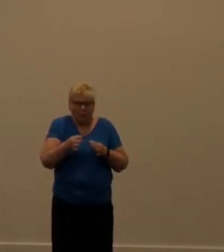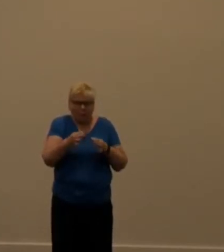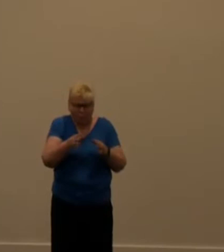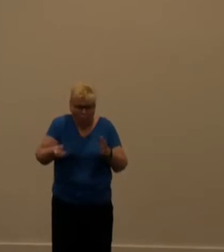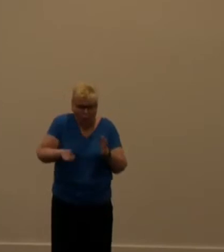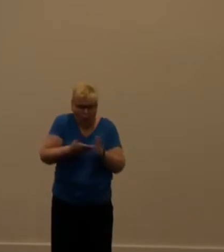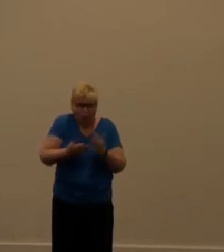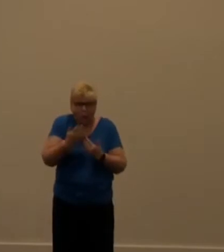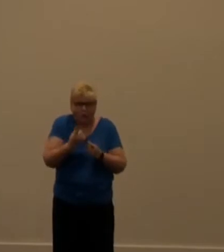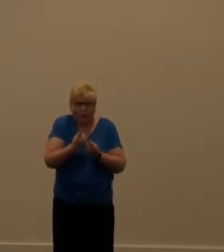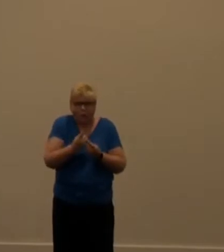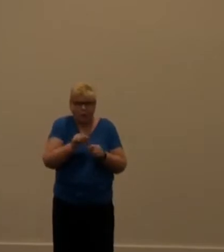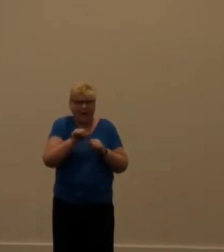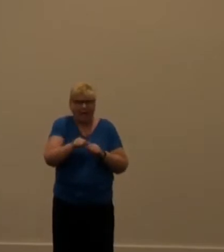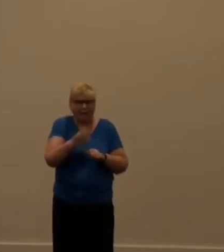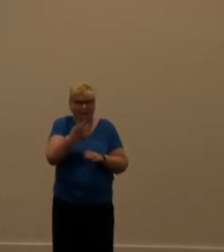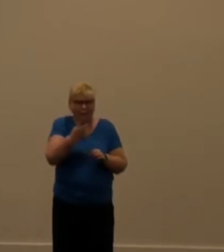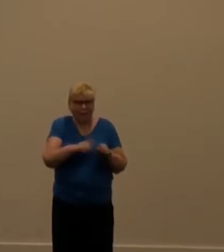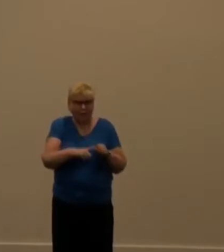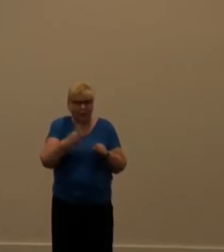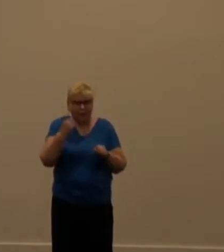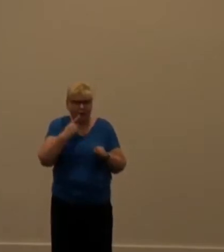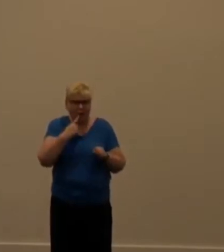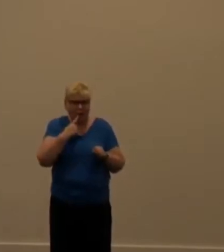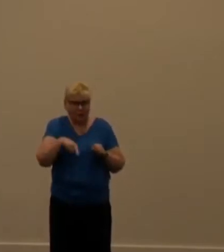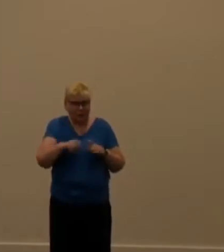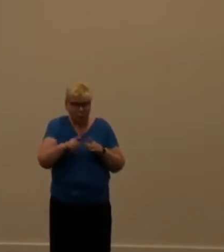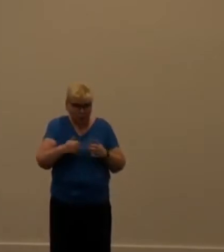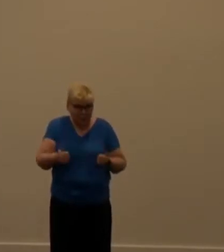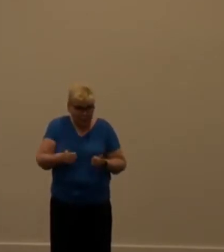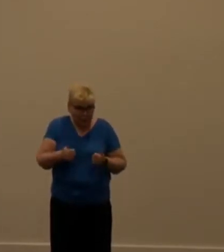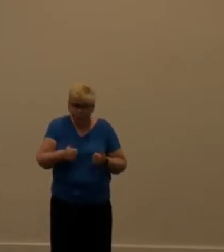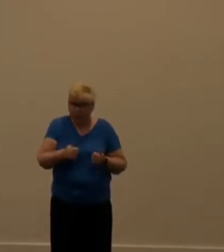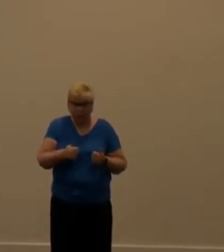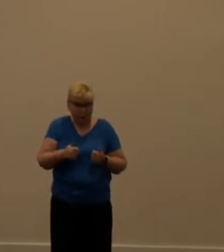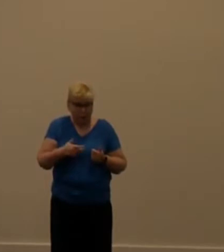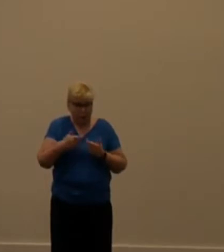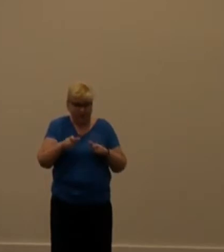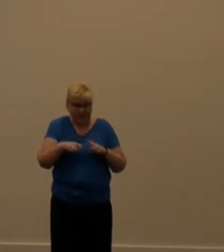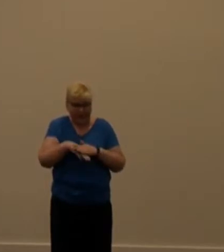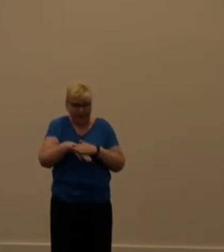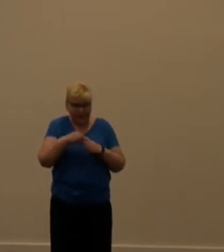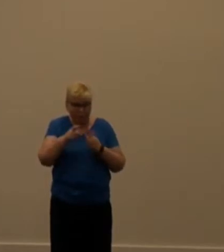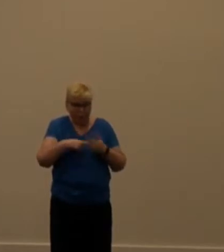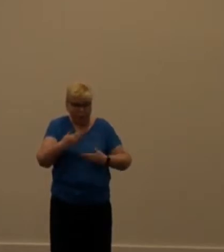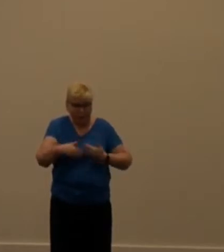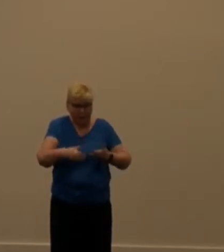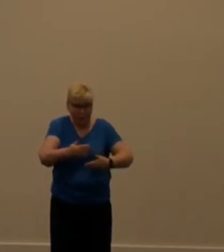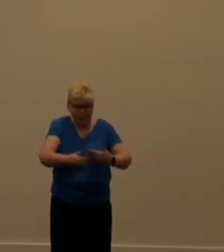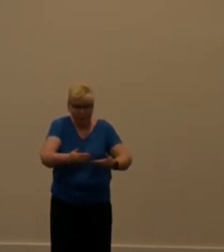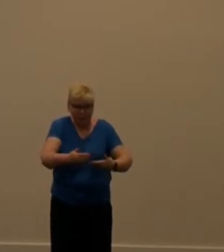it. So after 4 years, you figure out, okay, did we actually finish this project? Oh no, we're still in project mode. Everyone is still